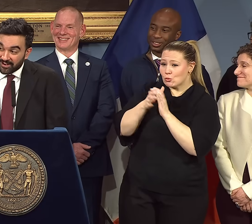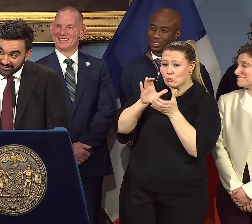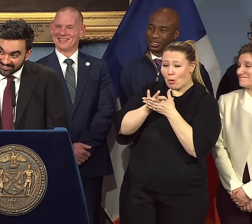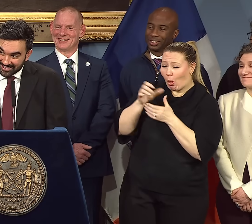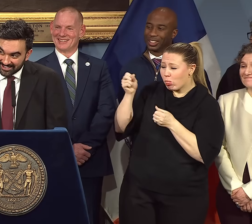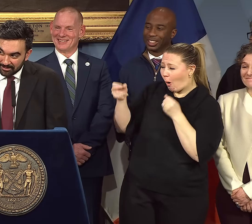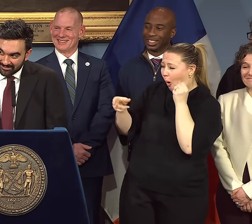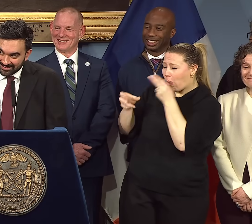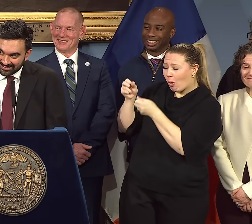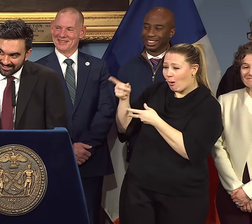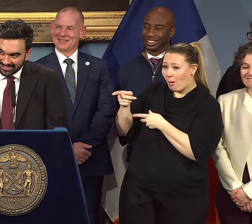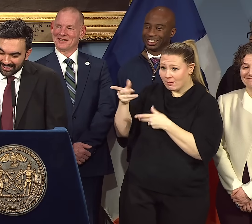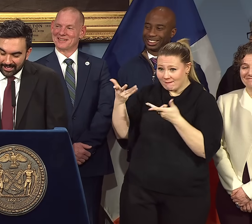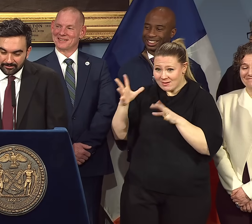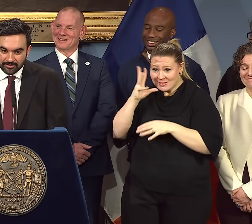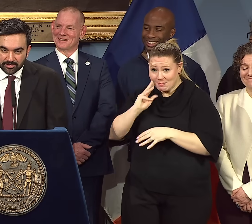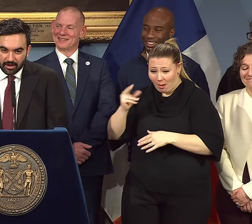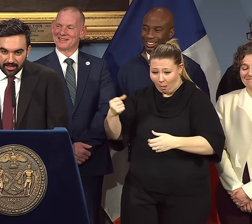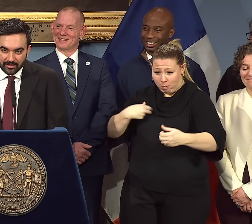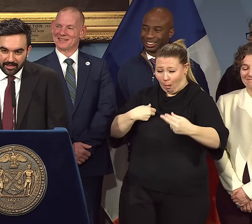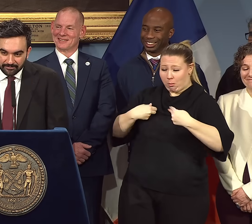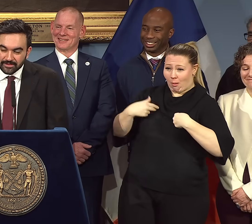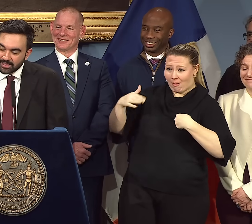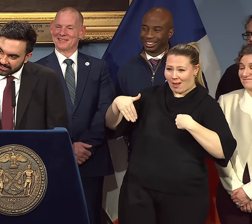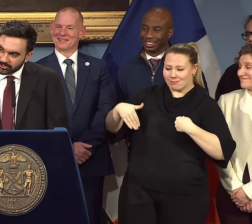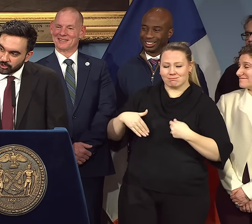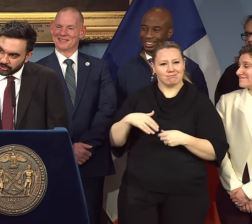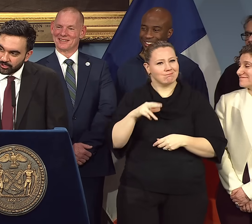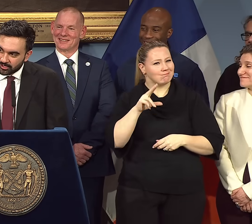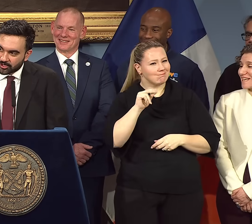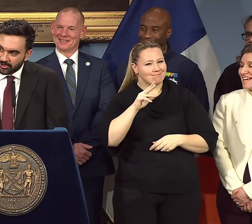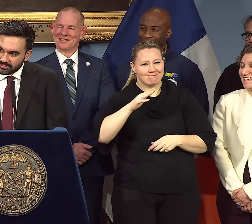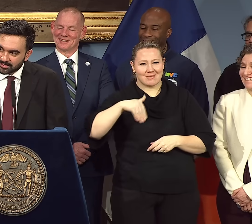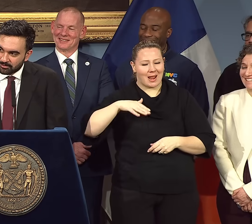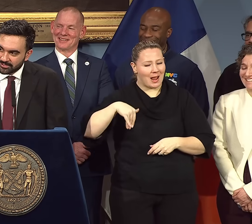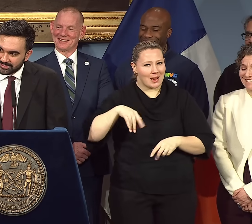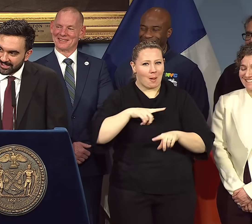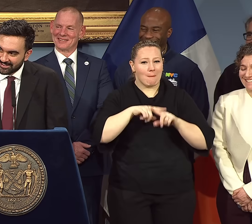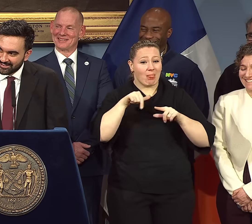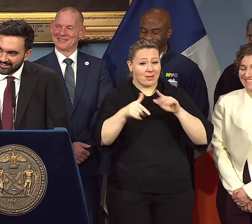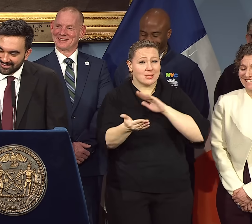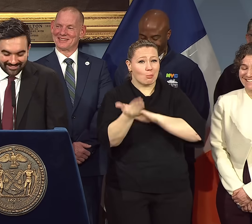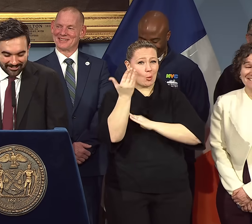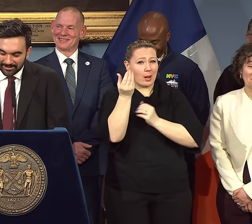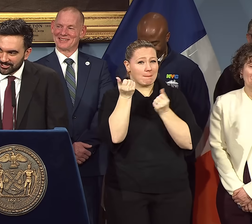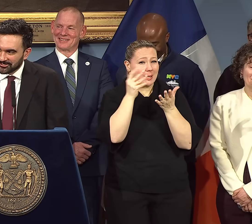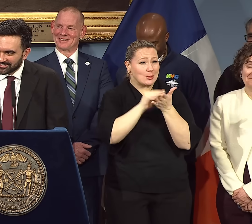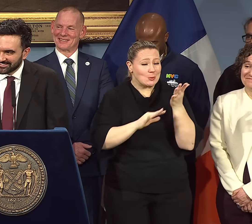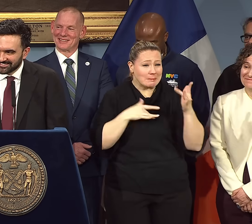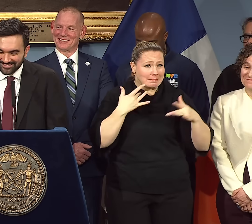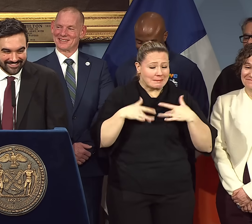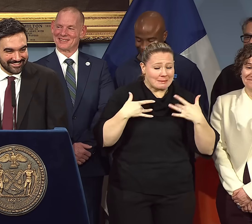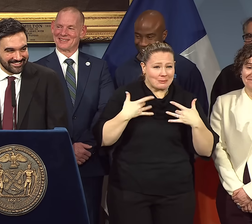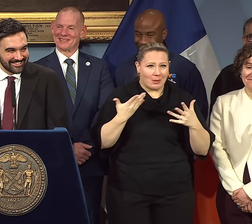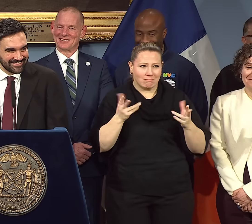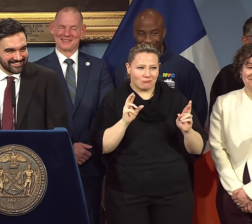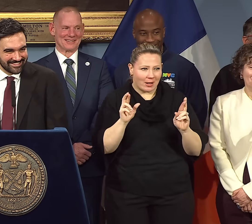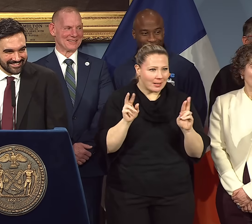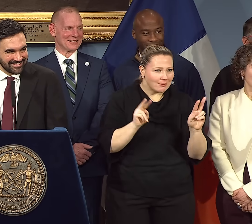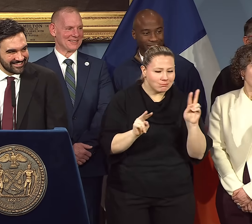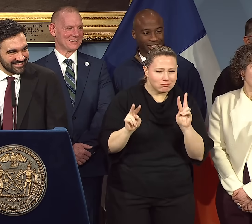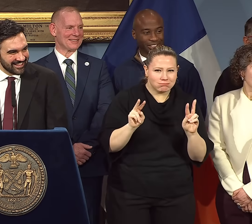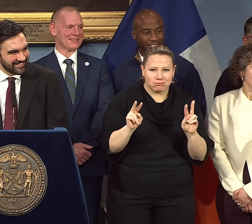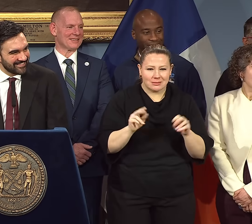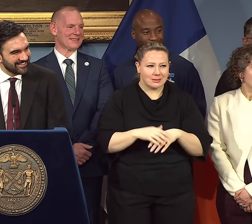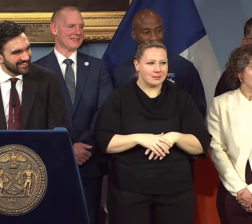morning were very excited about it. So I feel like it could occur at some point today. Just on my toes. All right, sorry, just